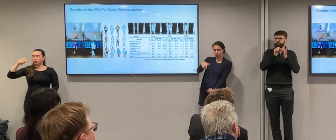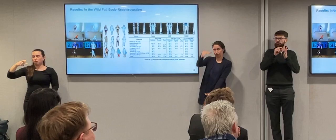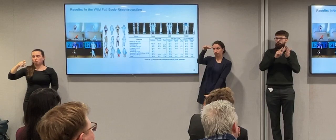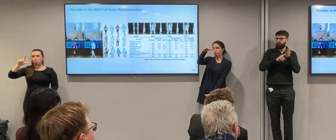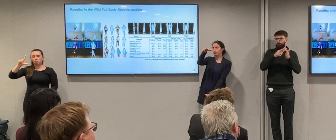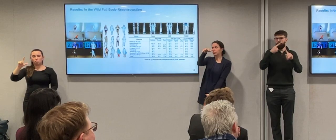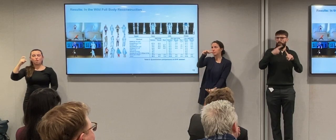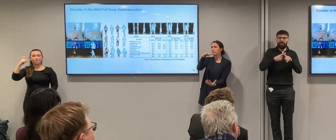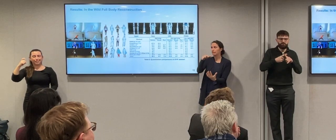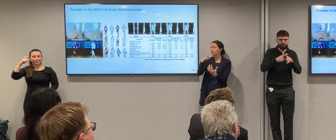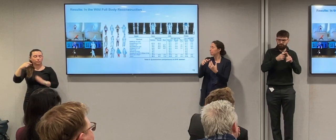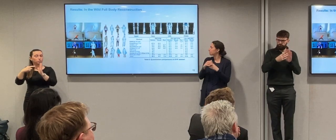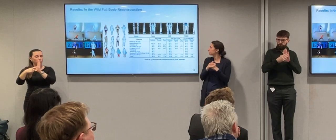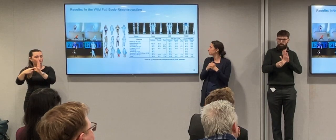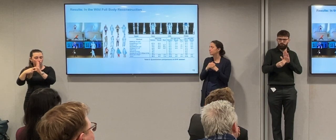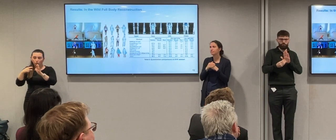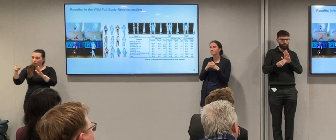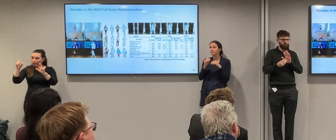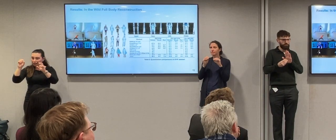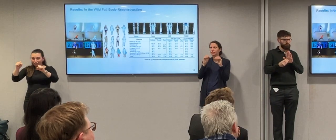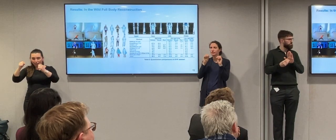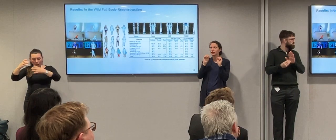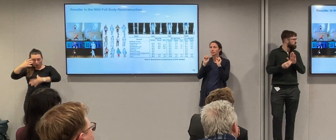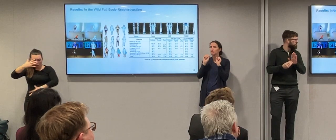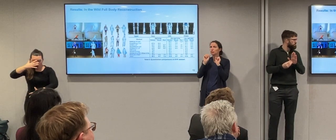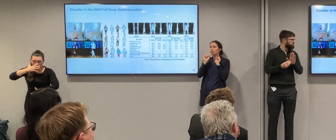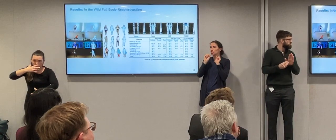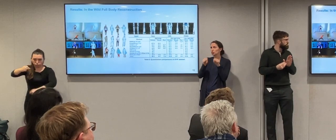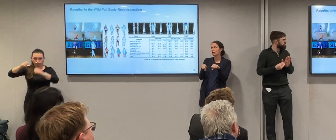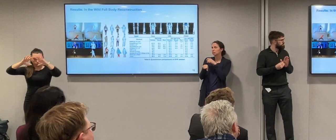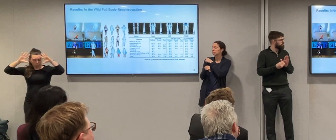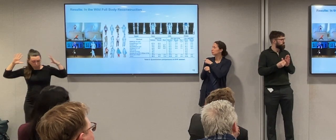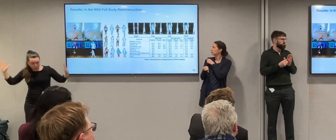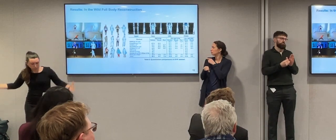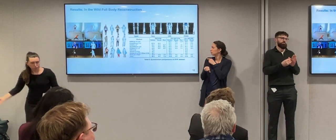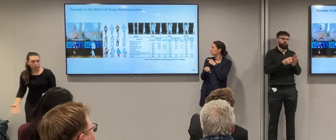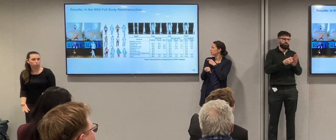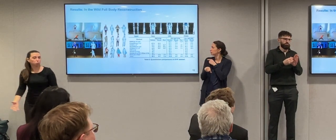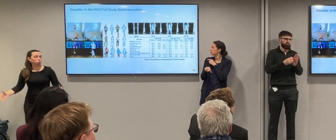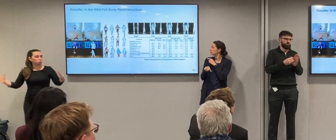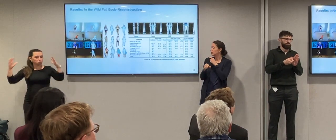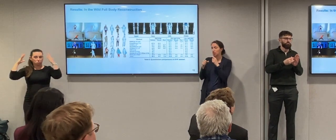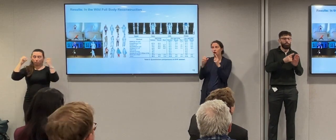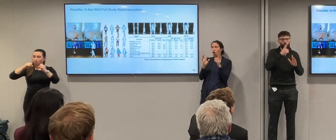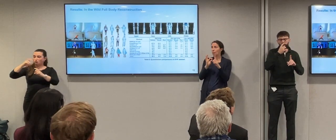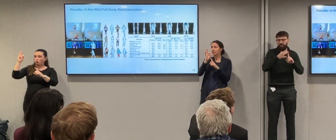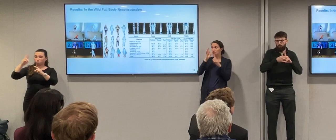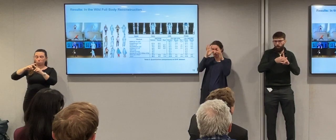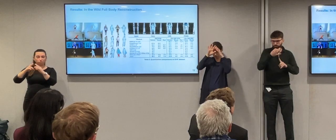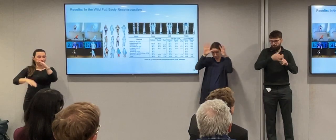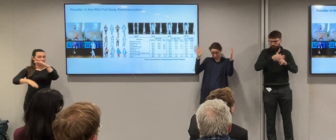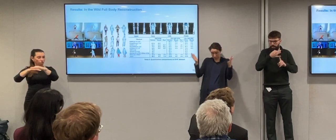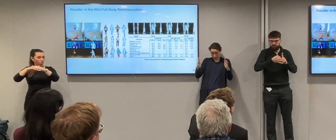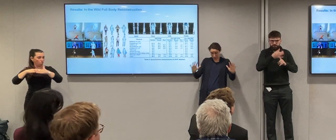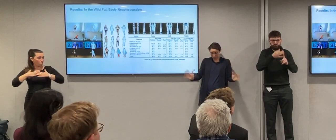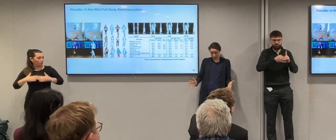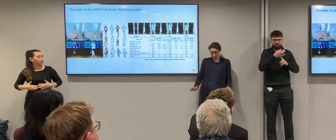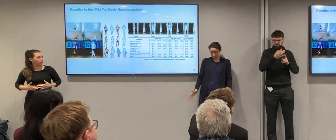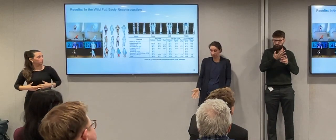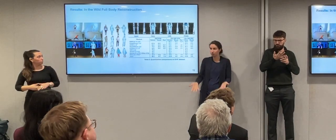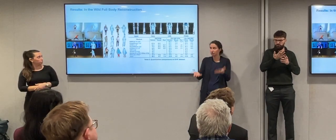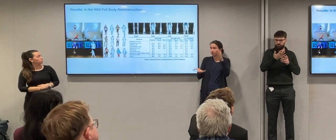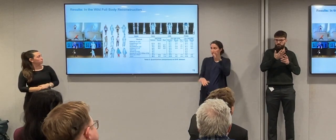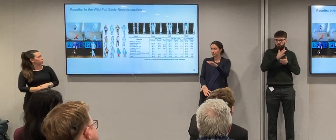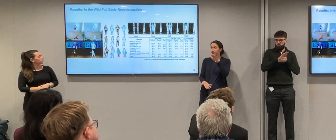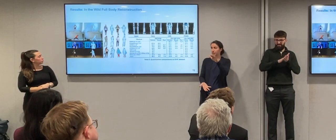whole, if you can learn a prior over simplex models, or if you can optimize, then you could also recover some